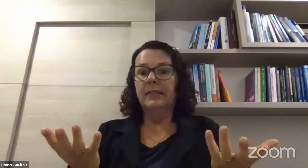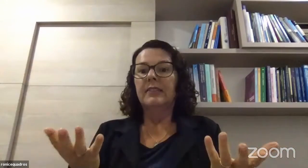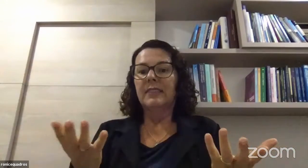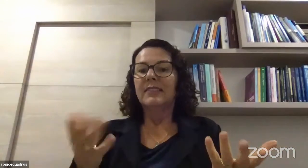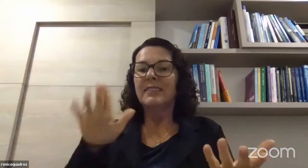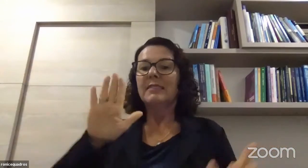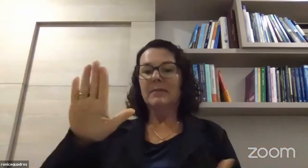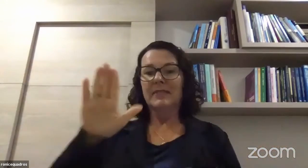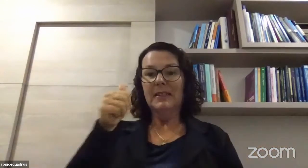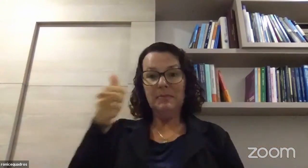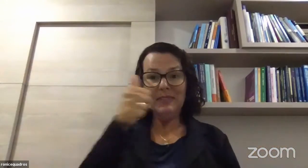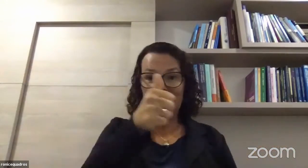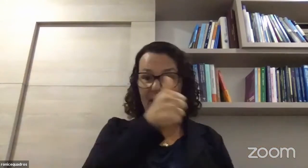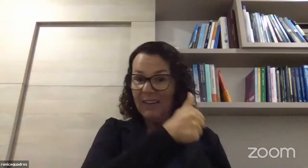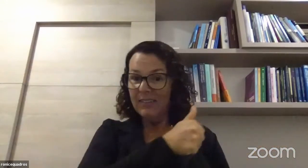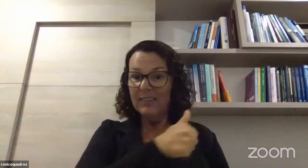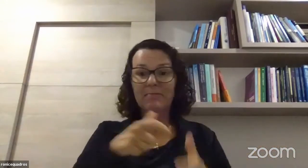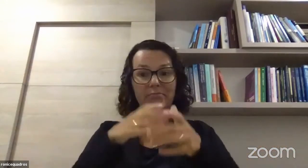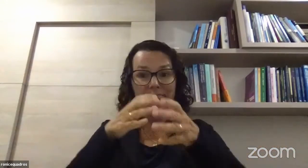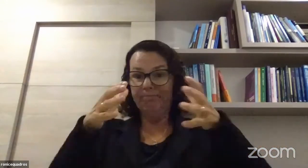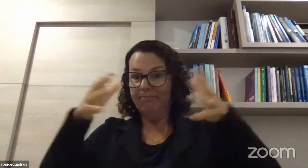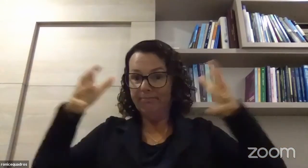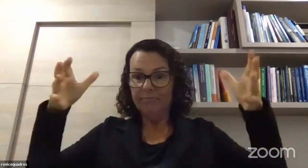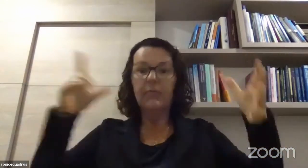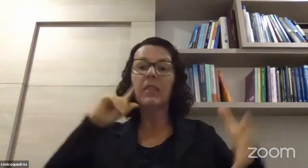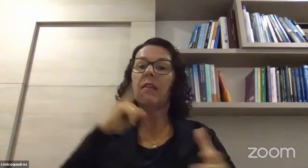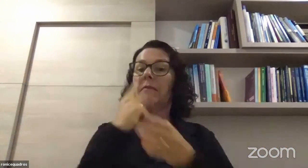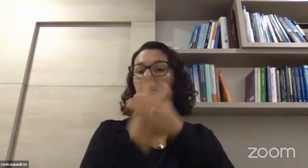or write in the spoken language of